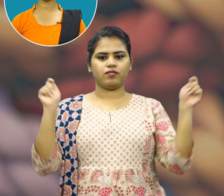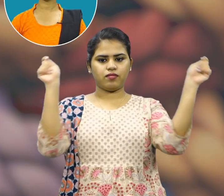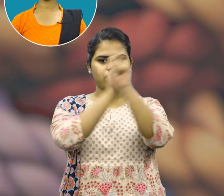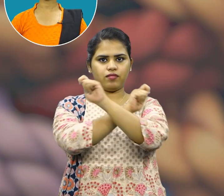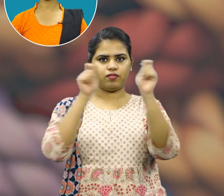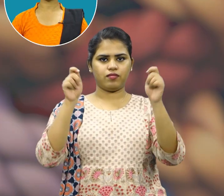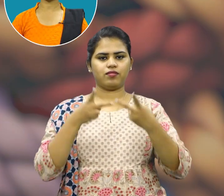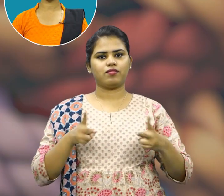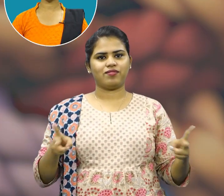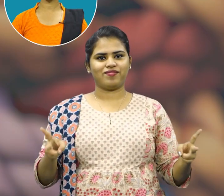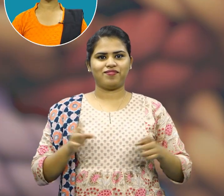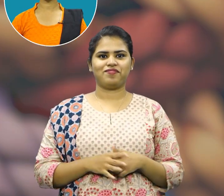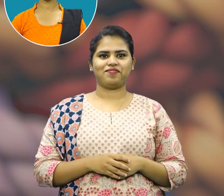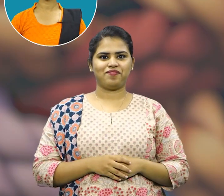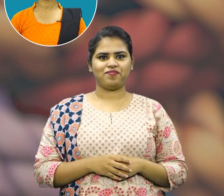curtains, etc.